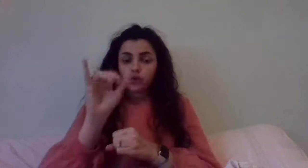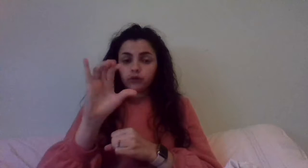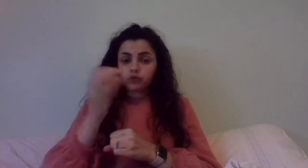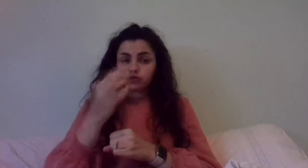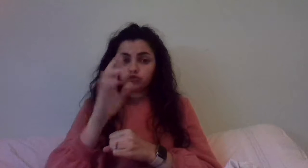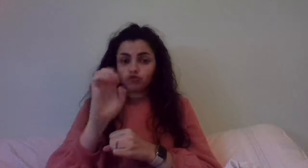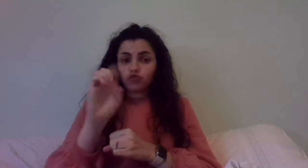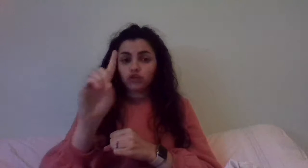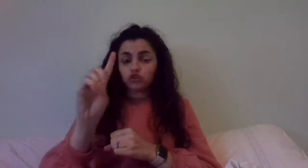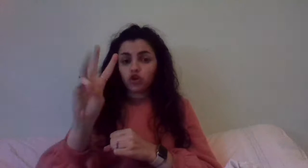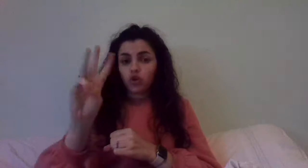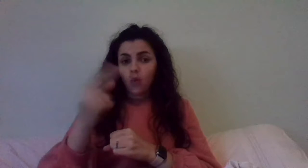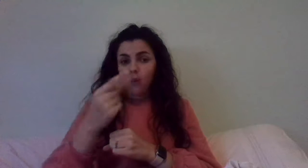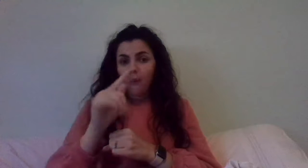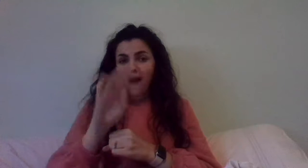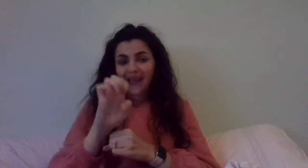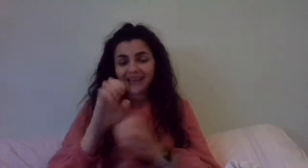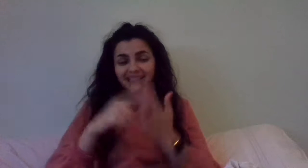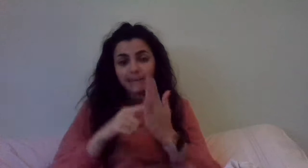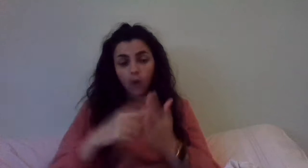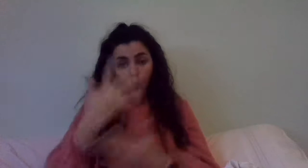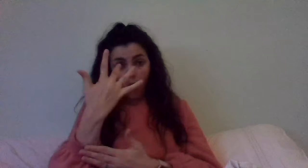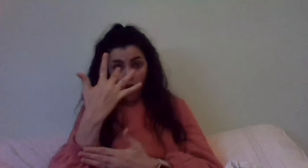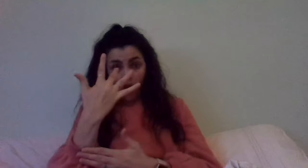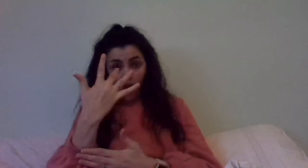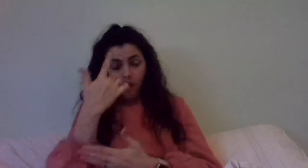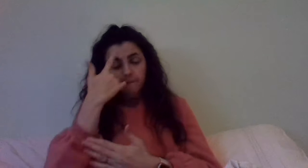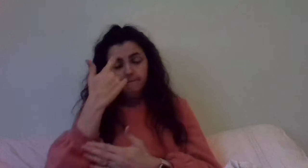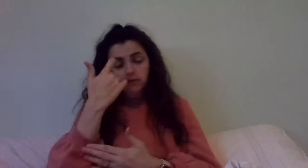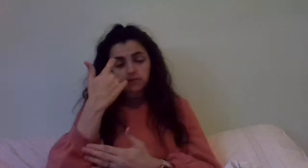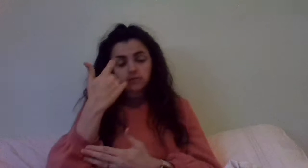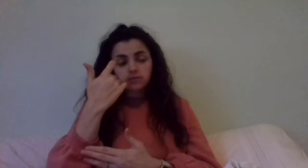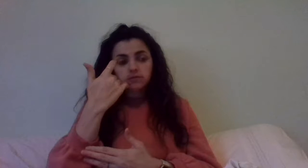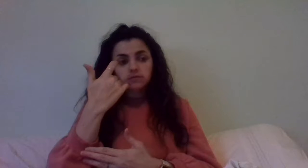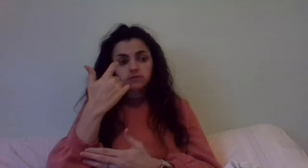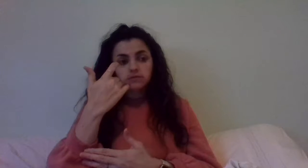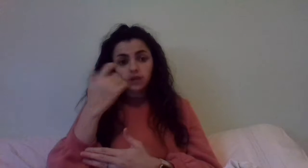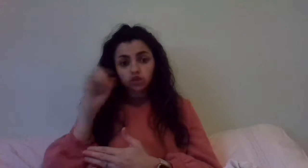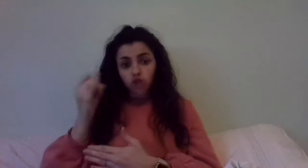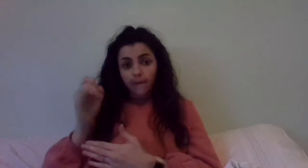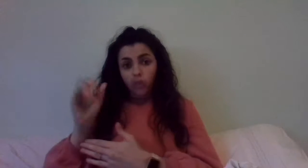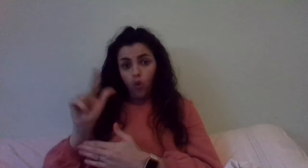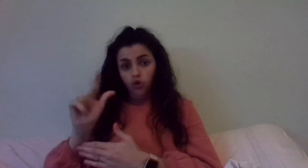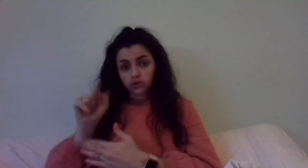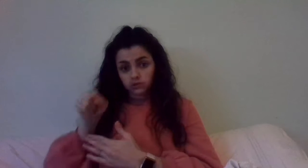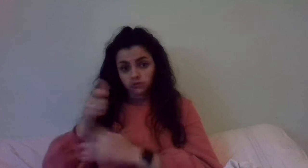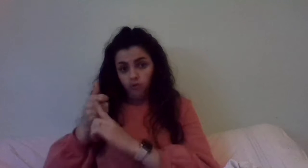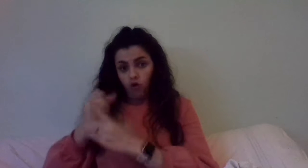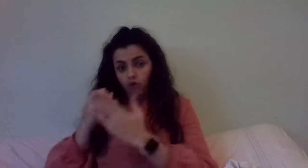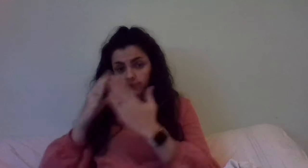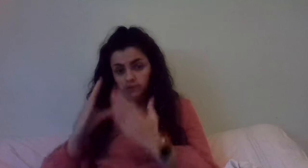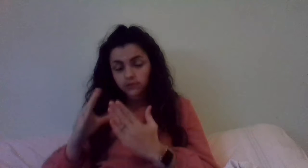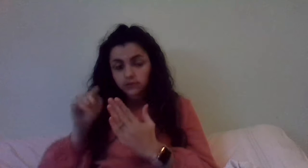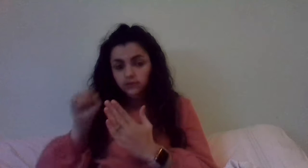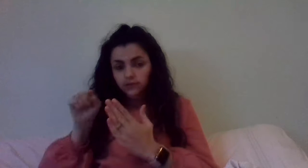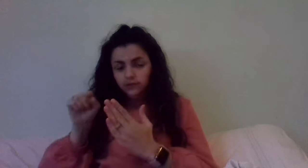only show you that this is what Jacob Lawrence is doing at this time is